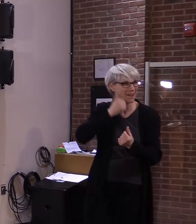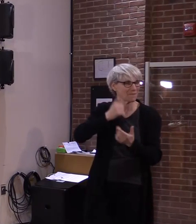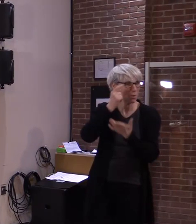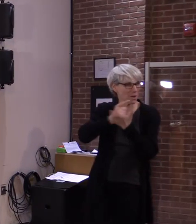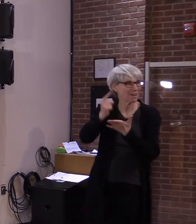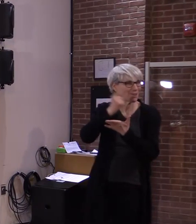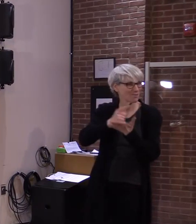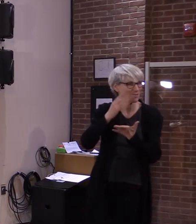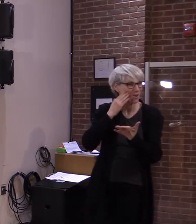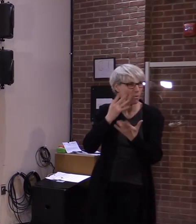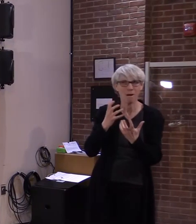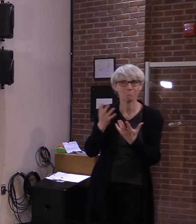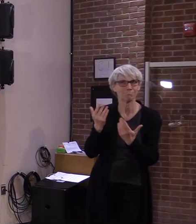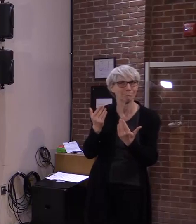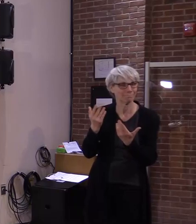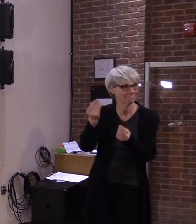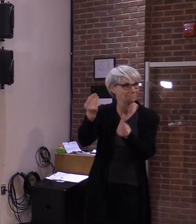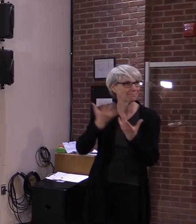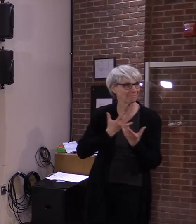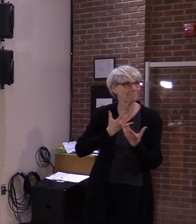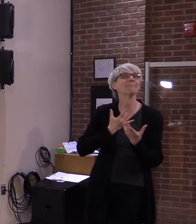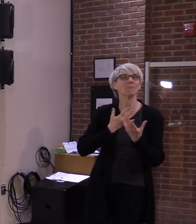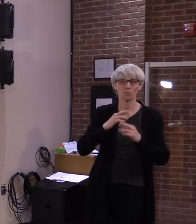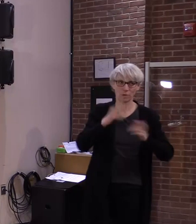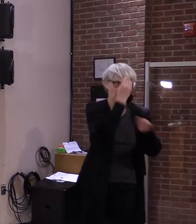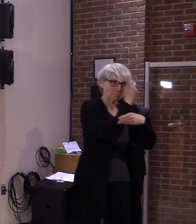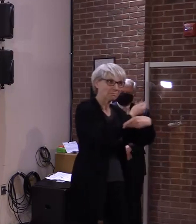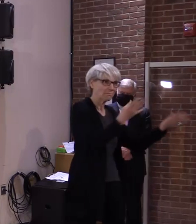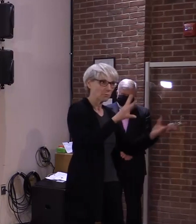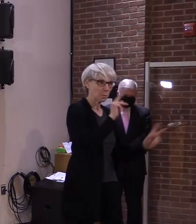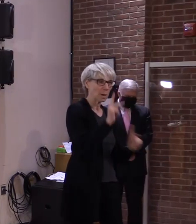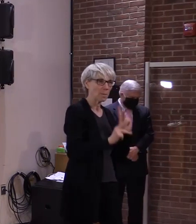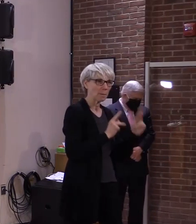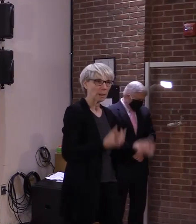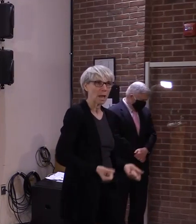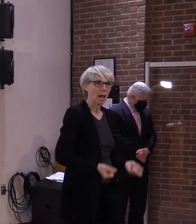be able to tell the general public what's happening